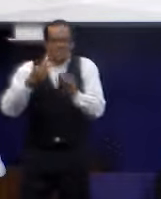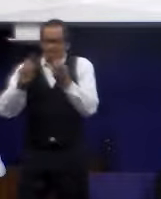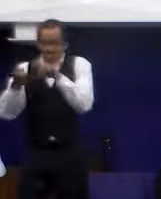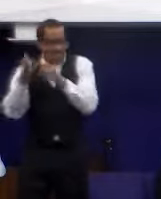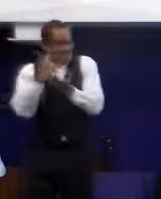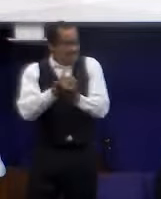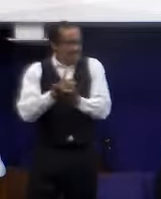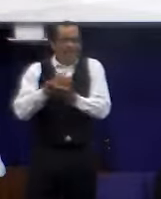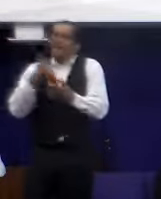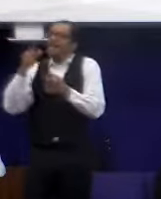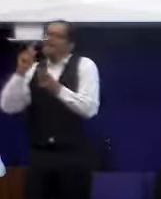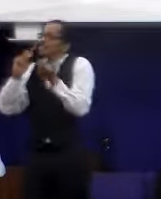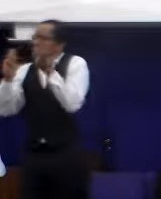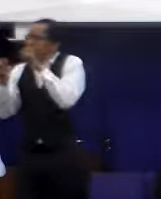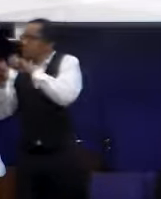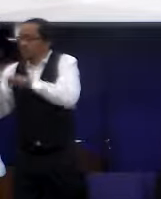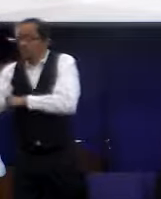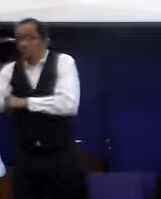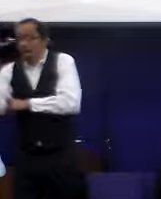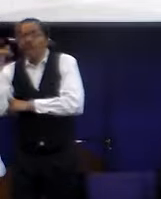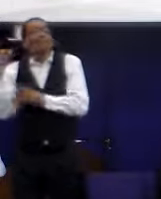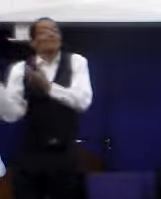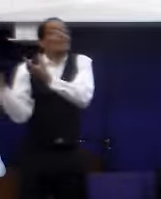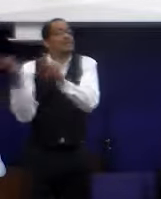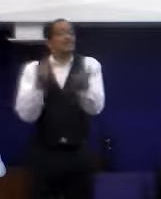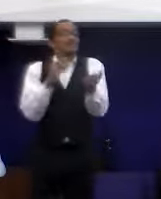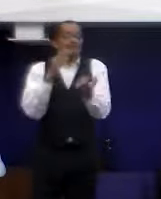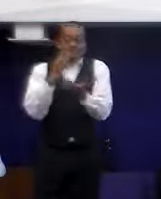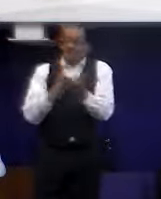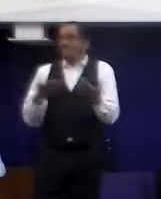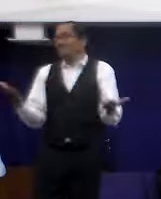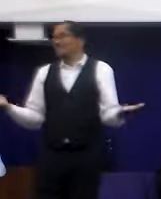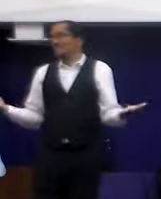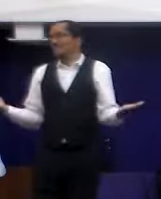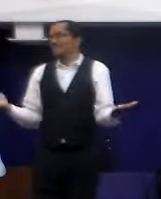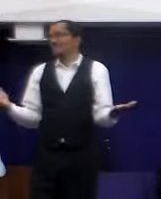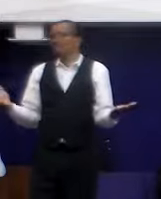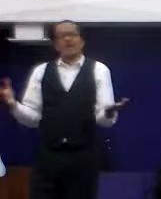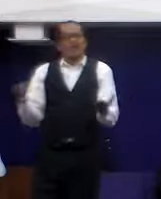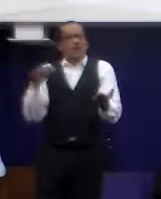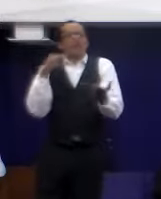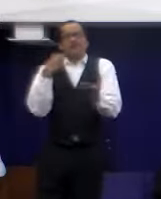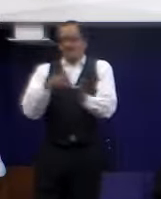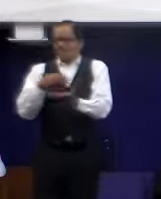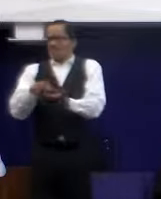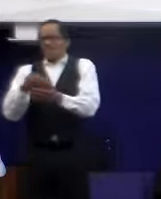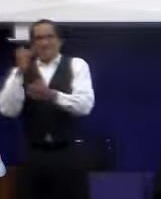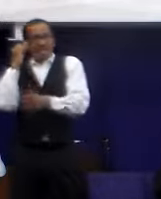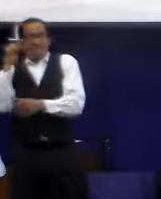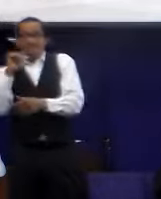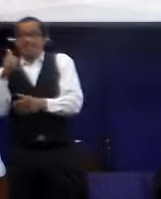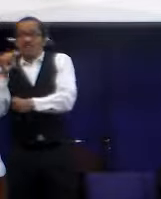on. Amen. It's going to change because you got to do something. Yes. You're going to get paid if you don't want to work. Come on.